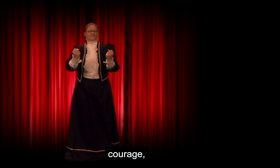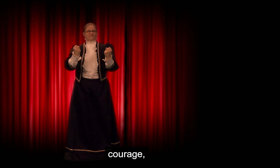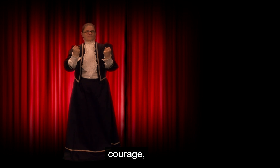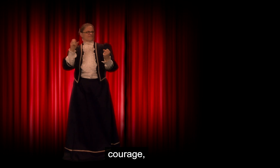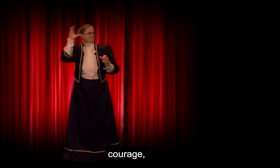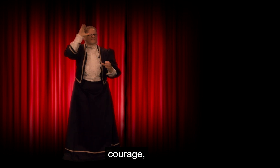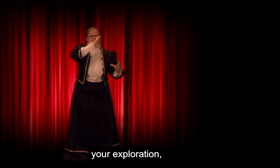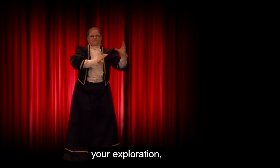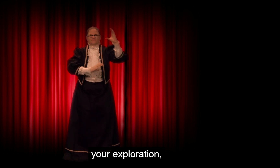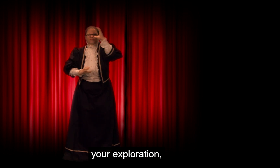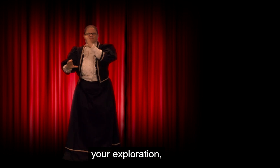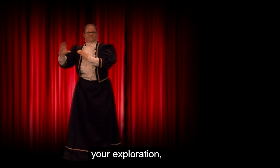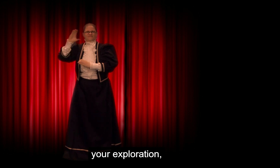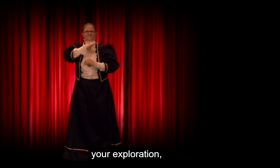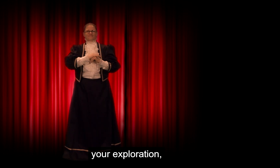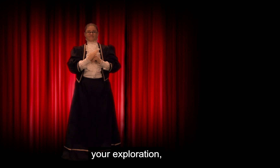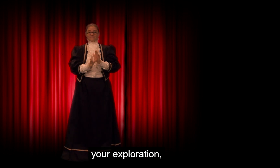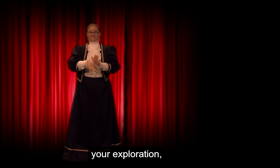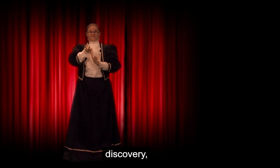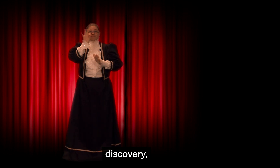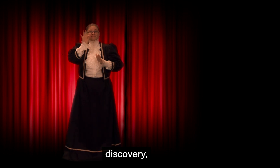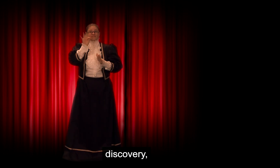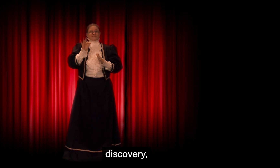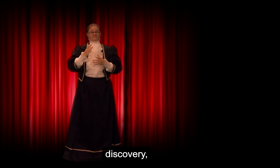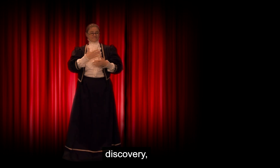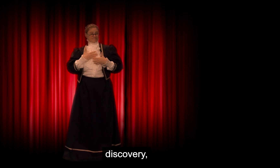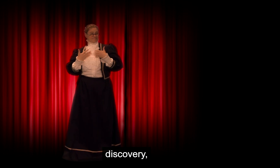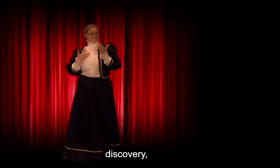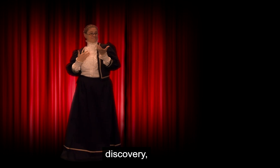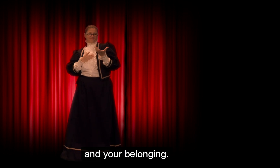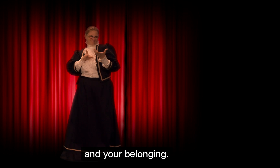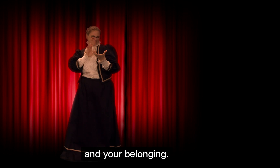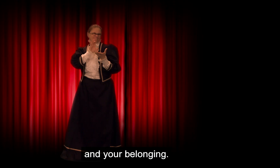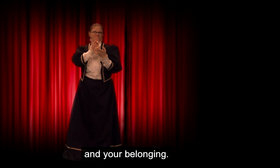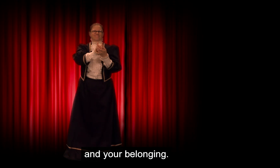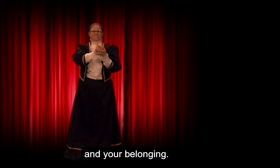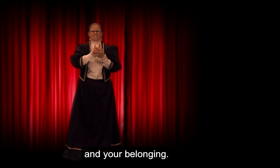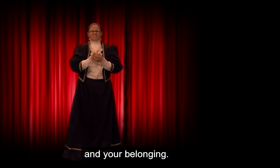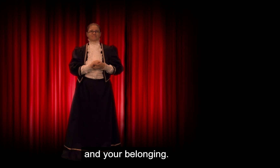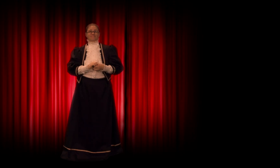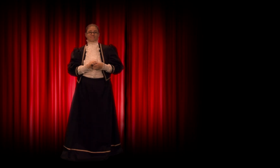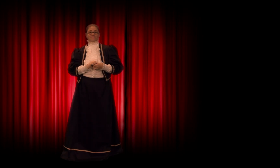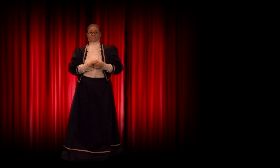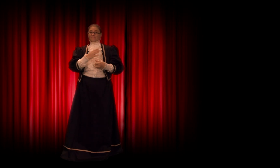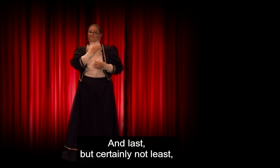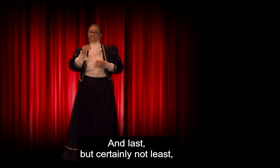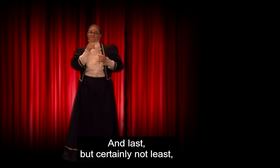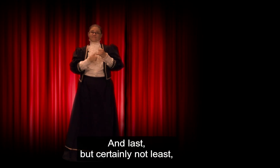courage, your exploration, discovery, and your belonging. And last